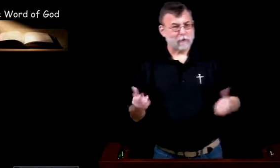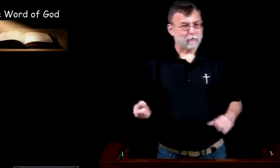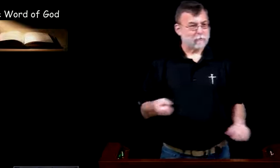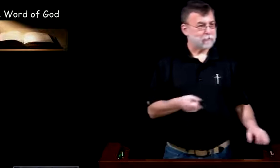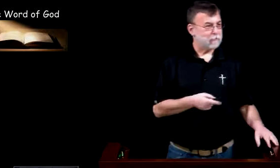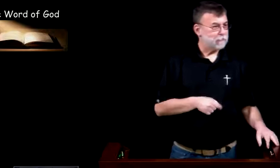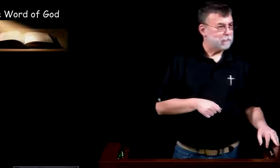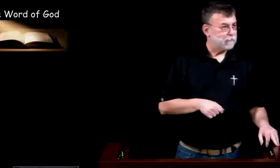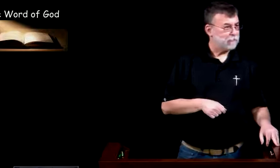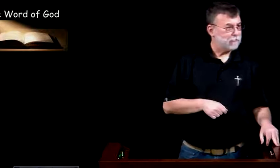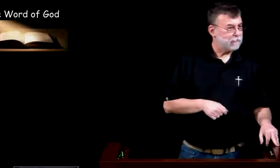Are you feeling the peace today?